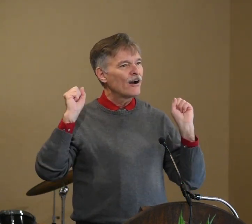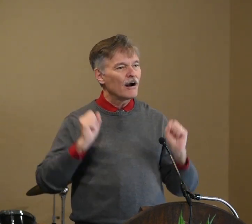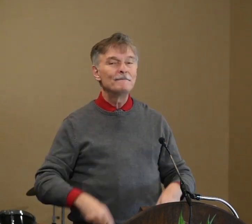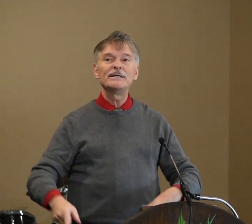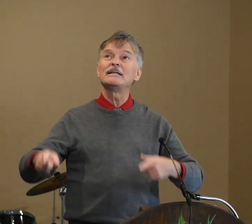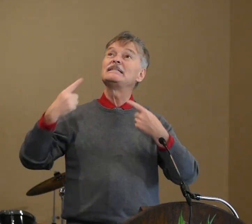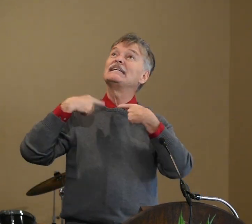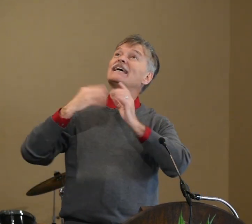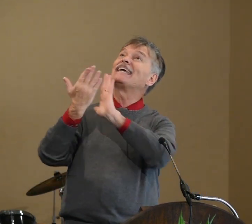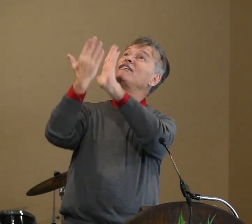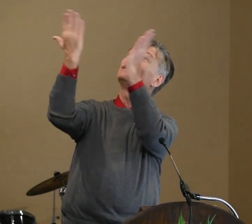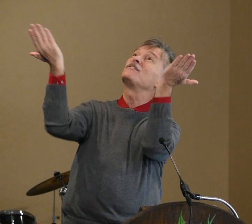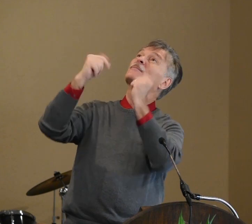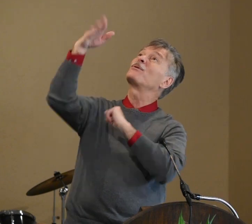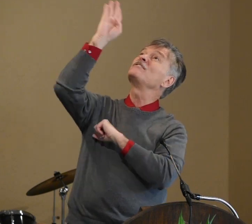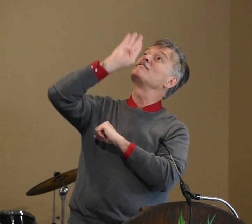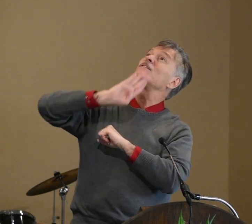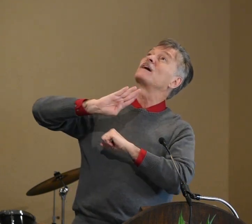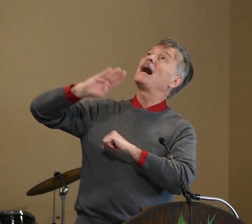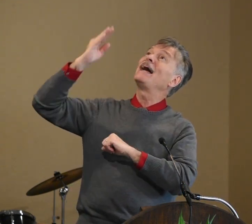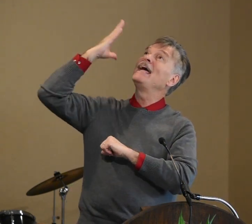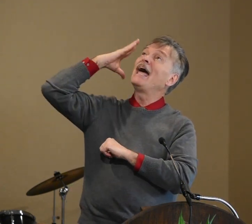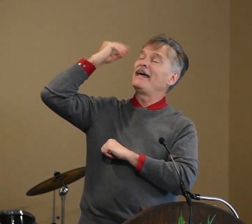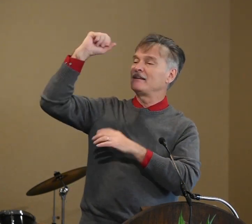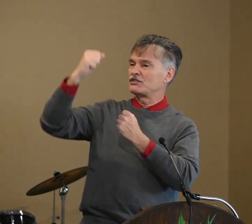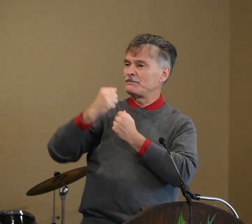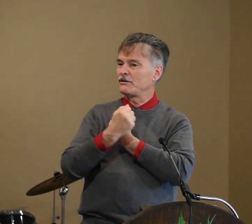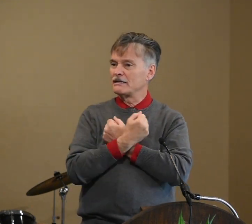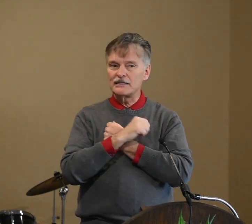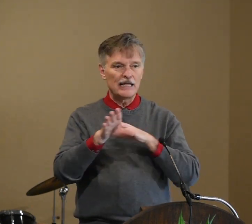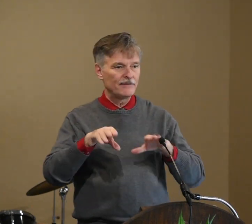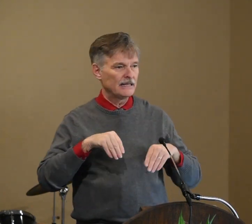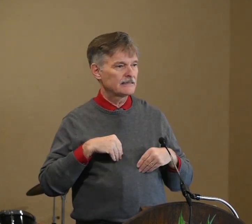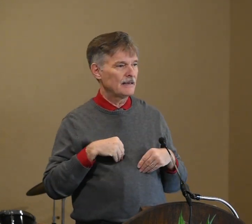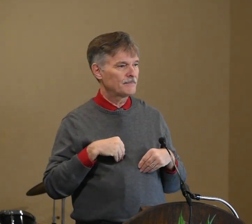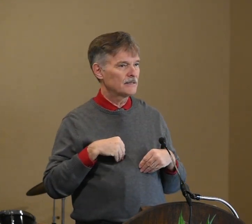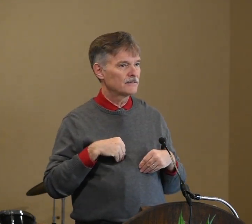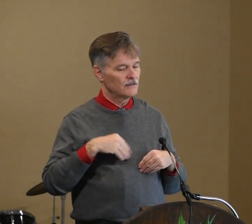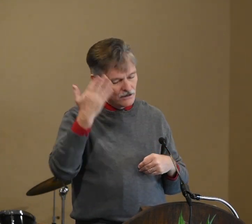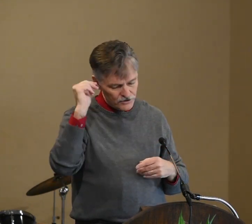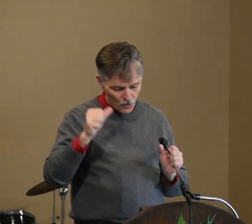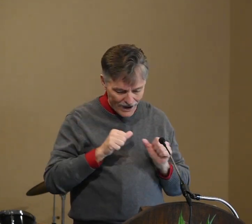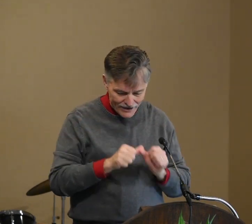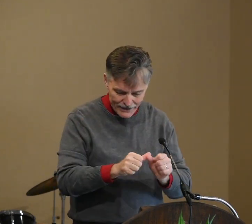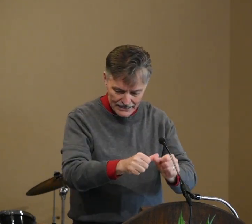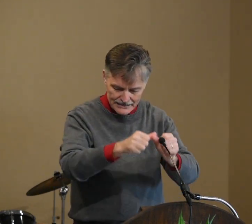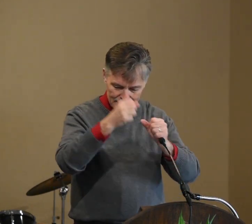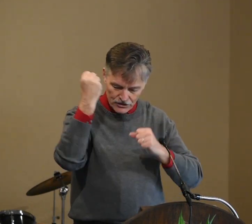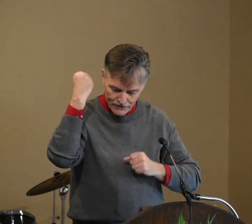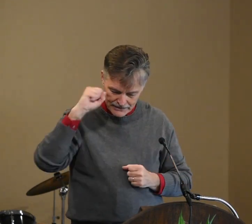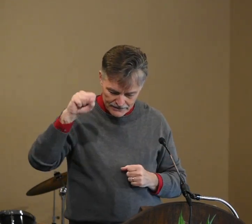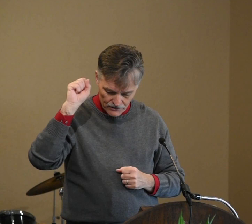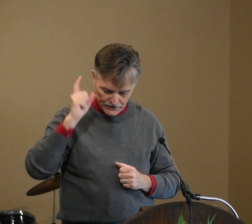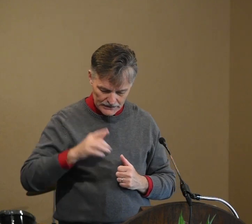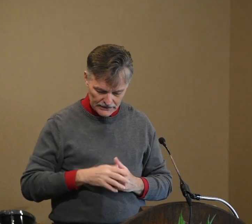our ability to enter into the presence of God and experience love and acceptance. So why do we continue in